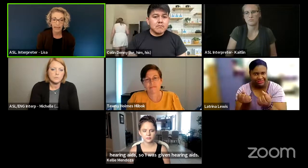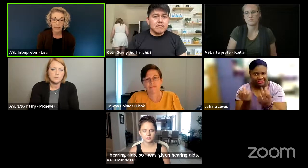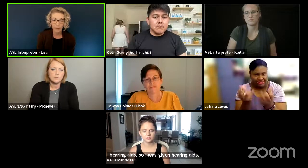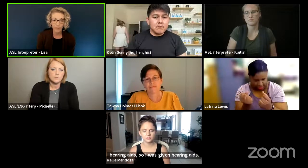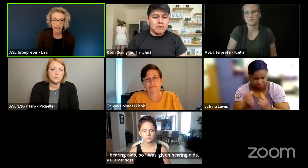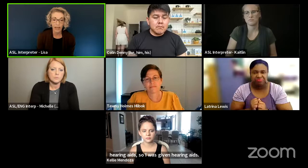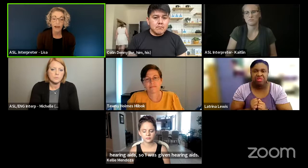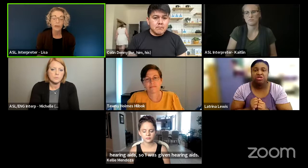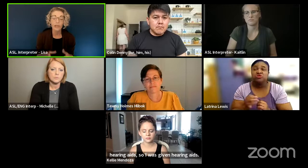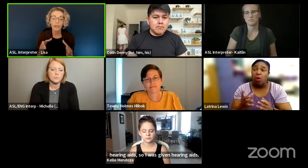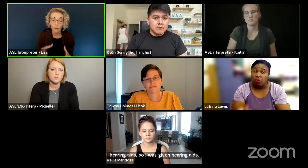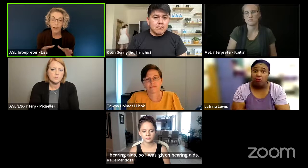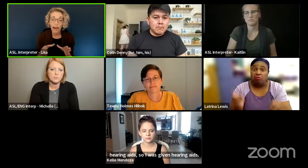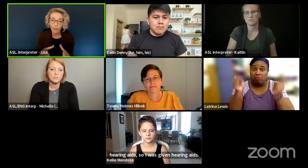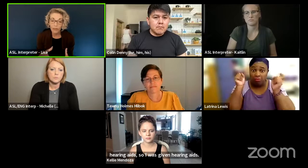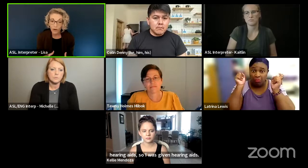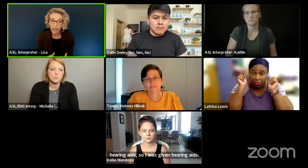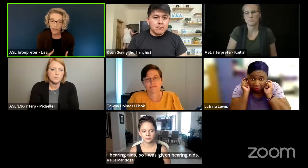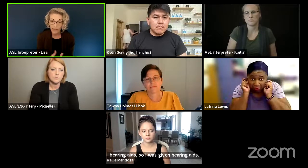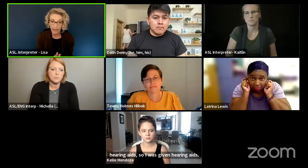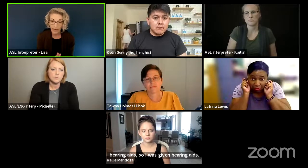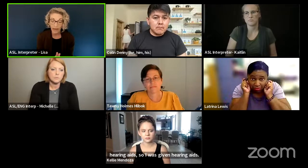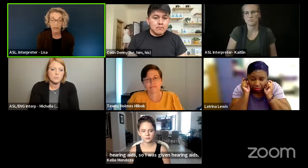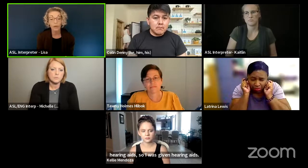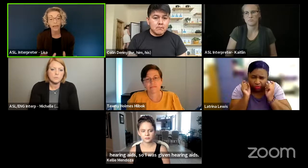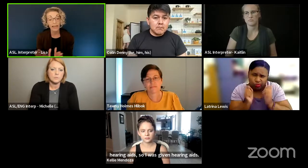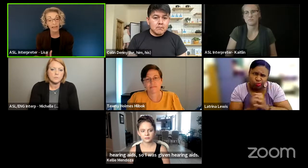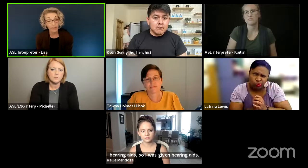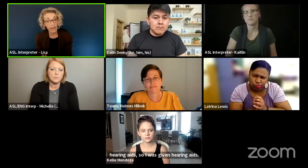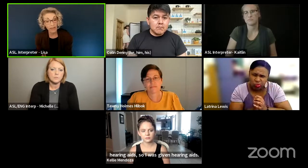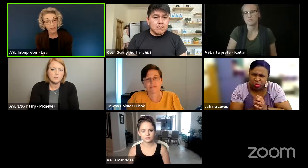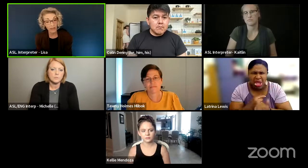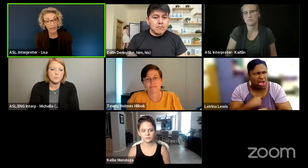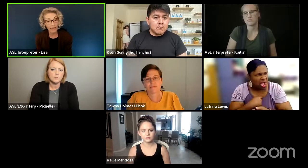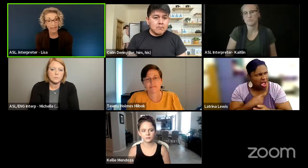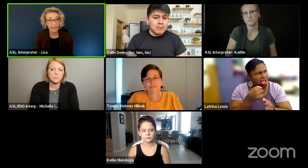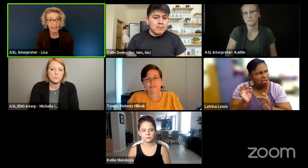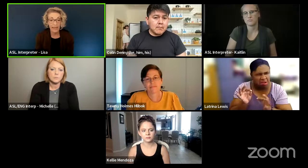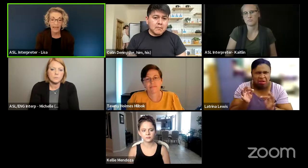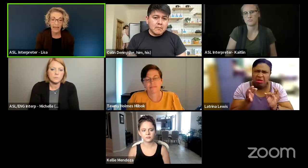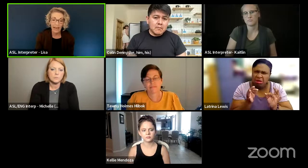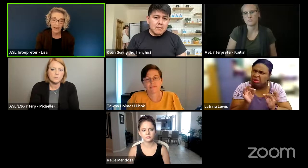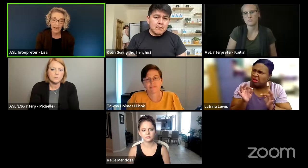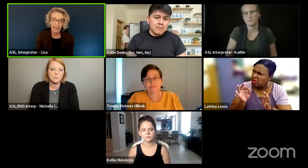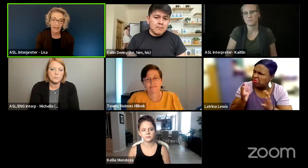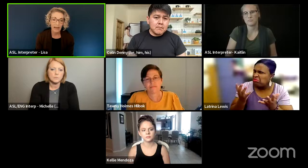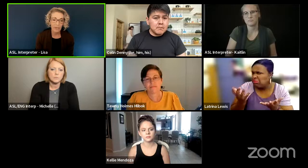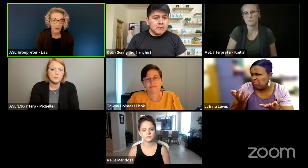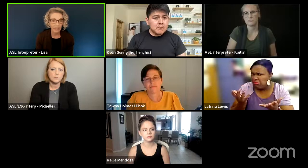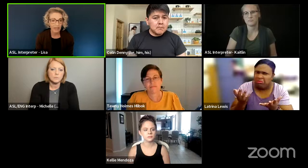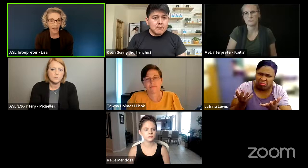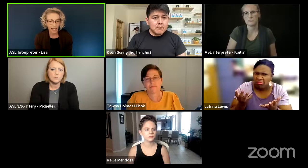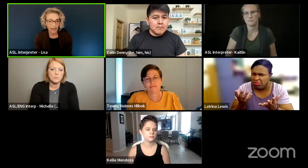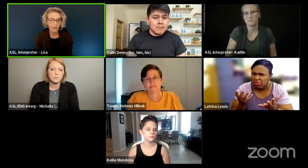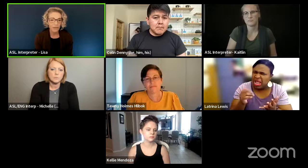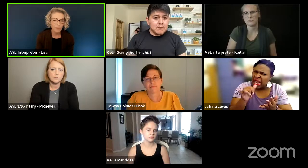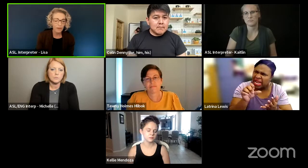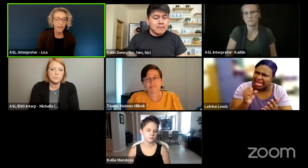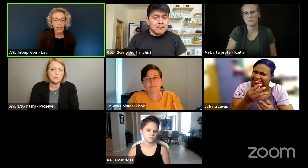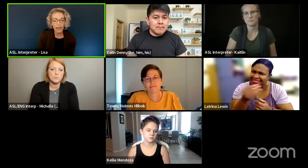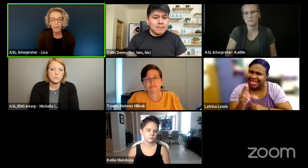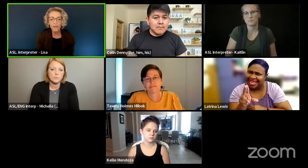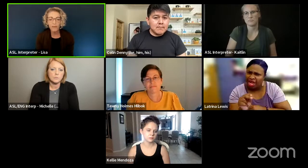right? But I was focused on the sign language. They gave me the hearing aids, and I was kind